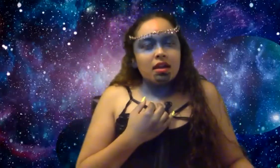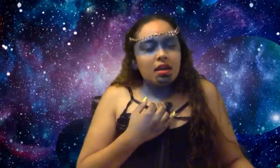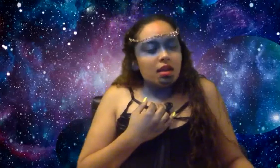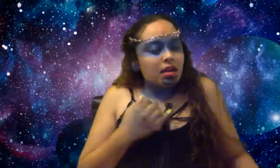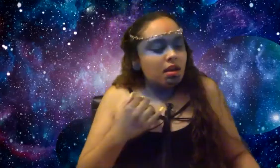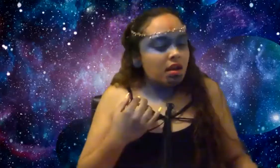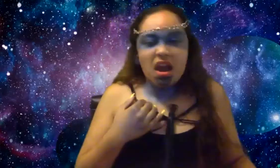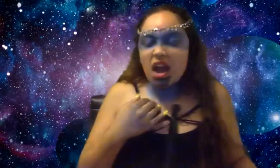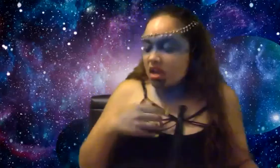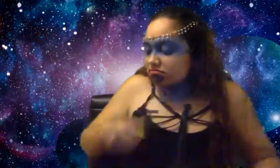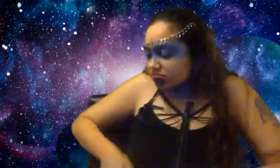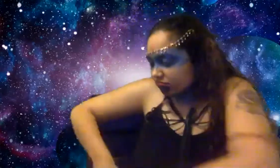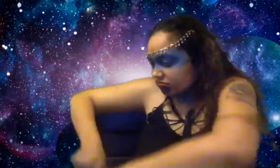Something was drawing me in.